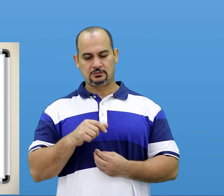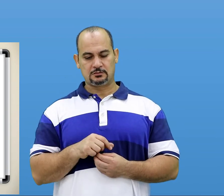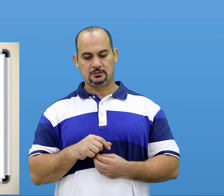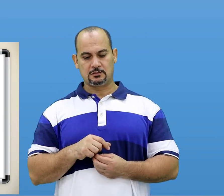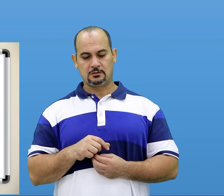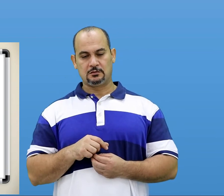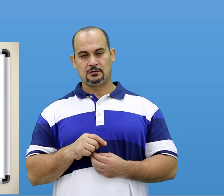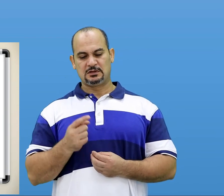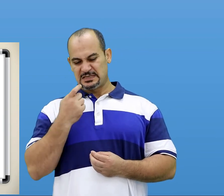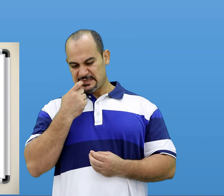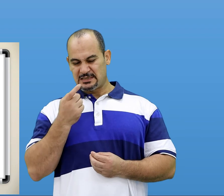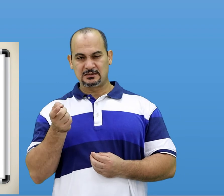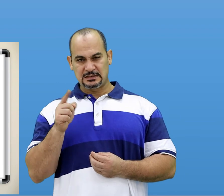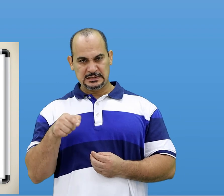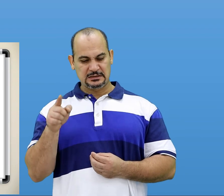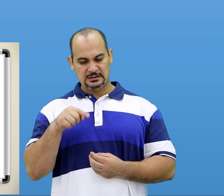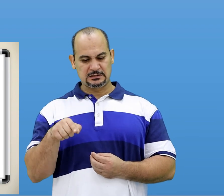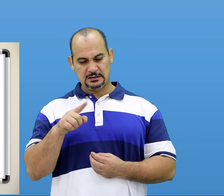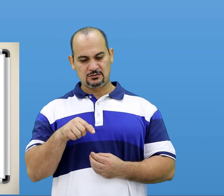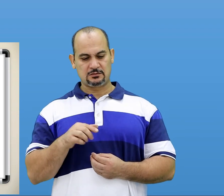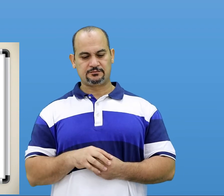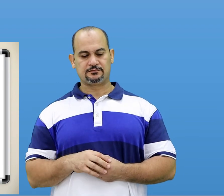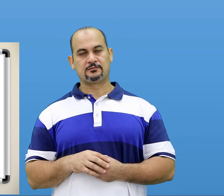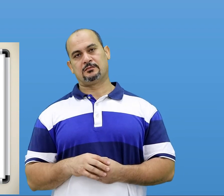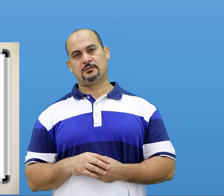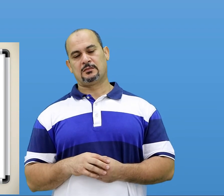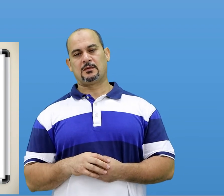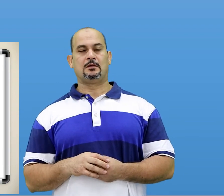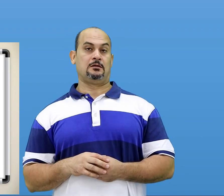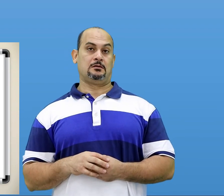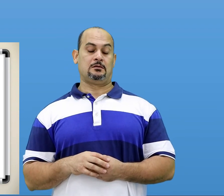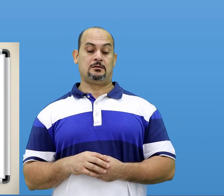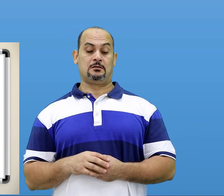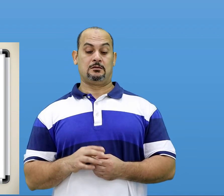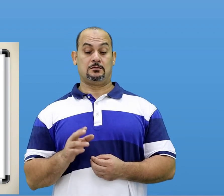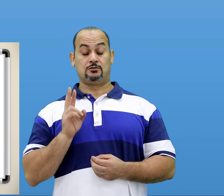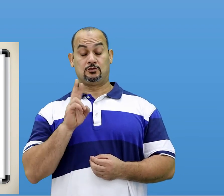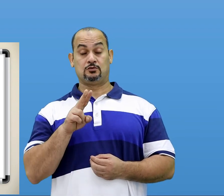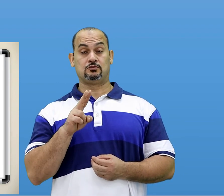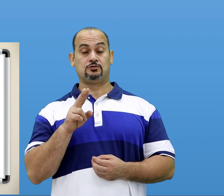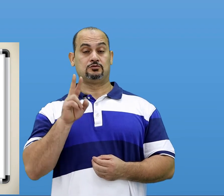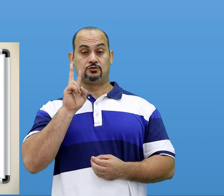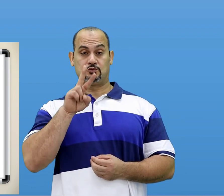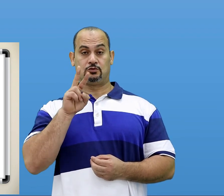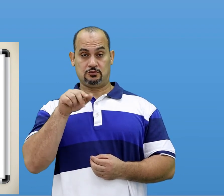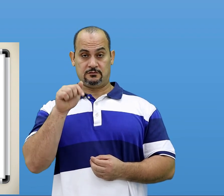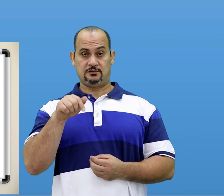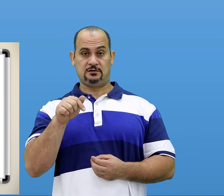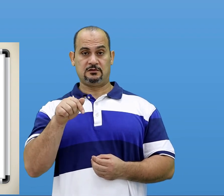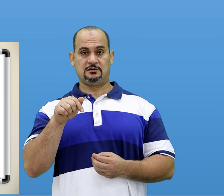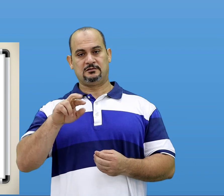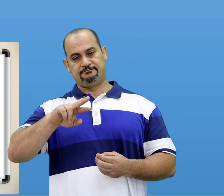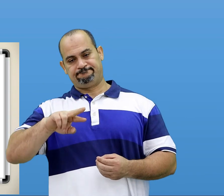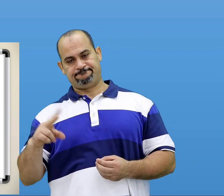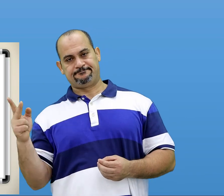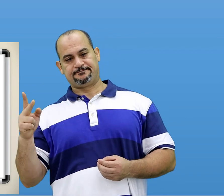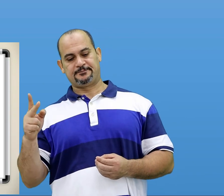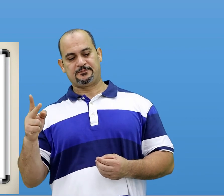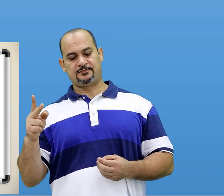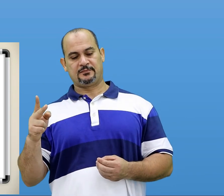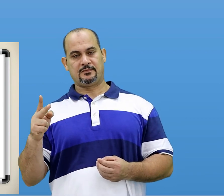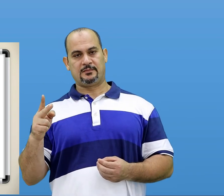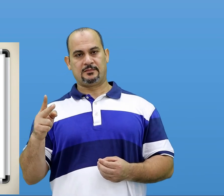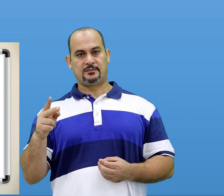and as you can see. Now, let's look at the translation. You can notice he or